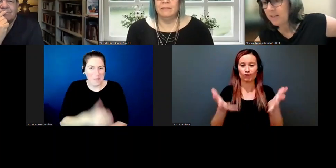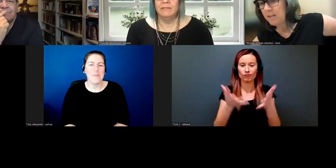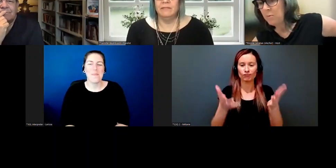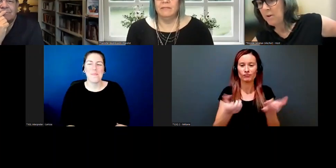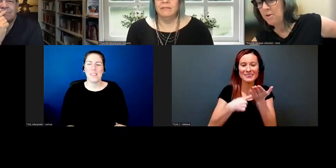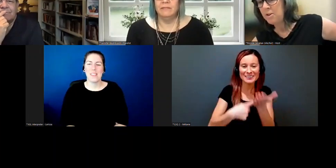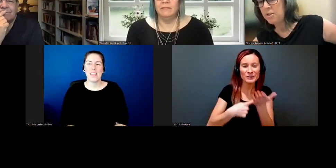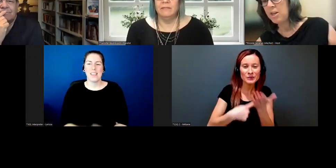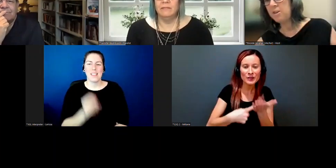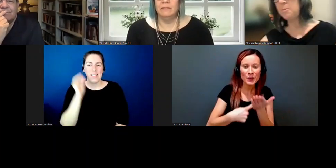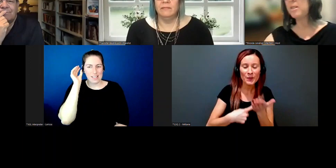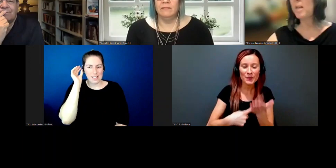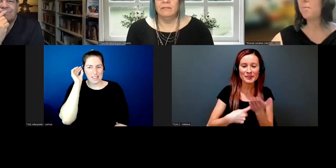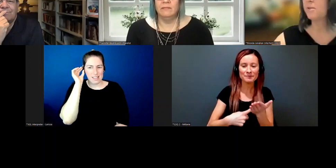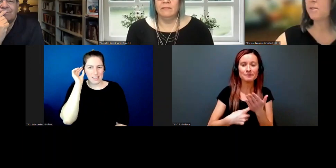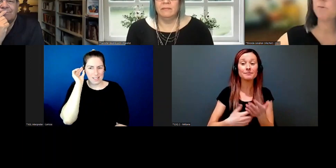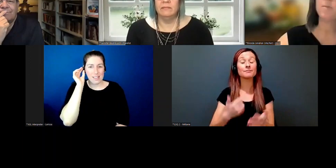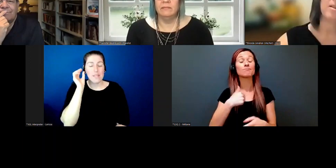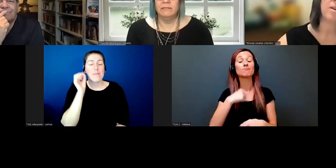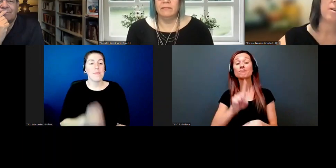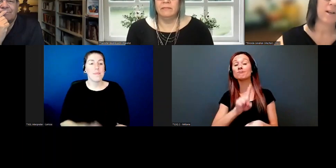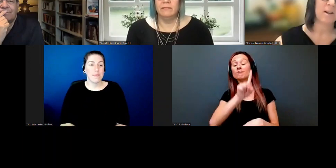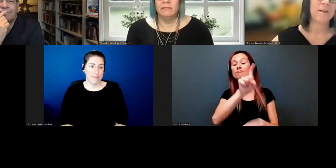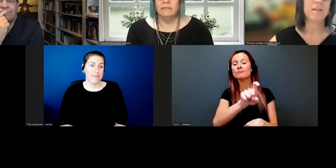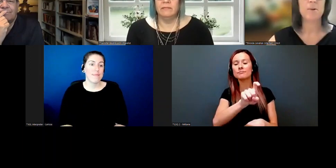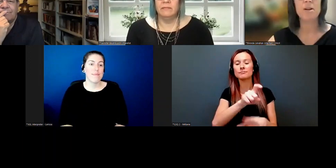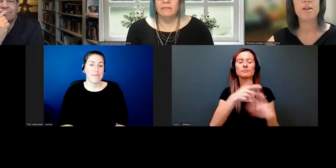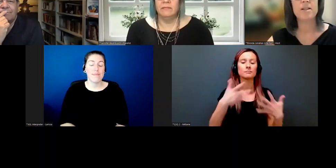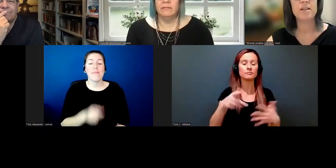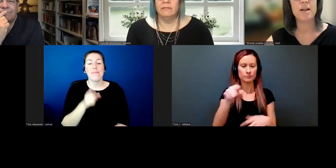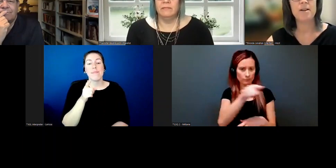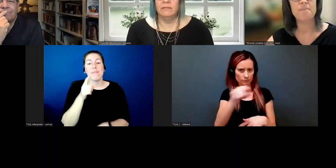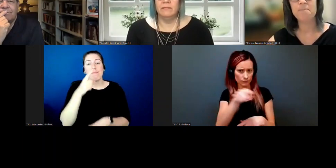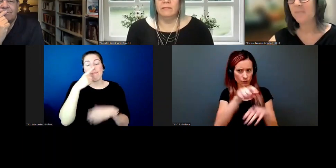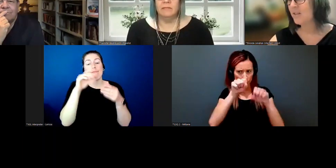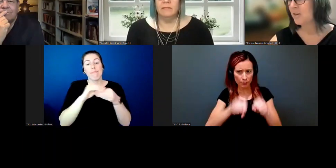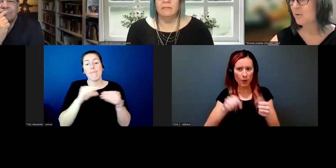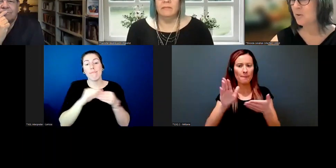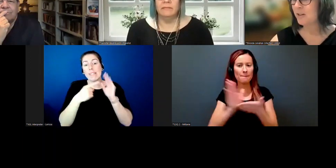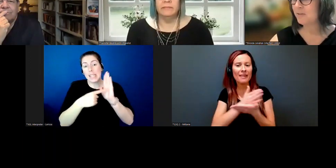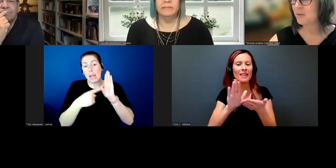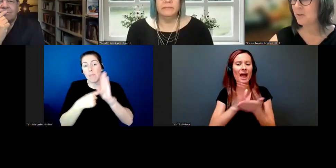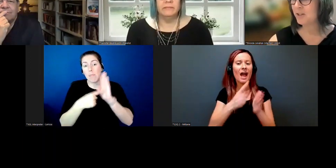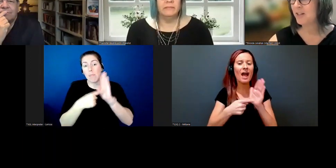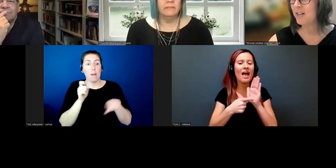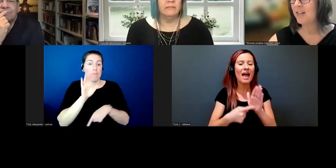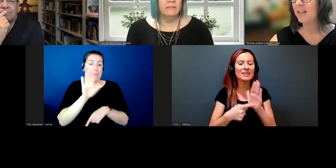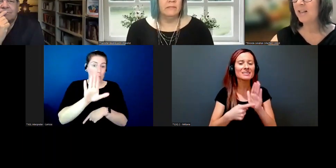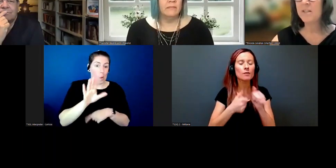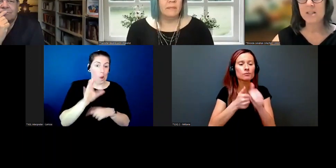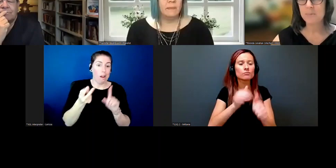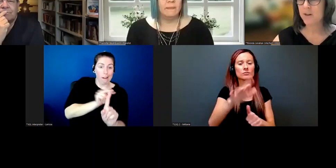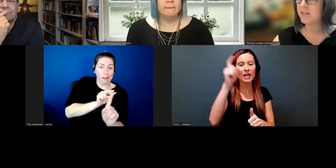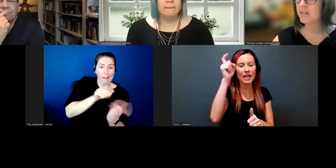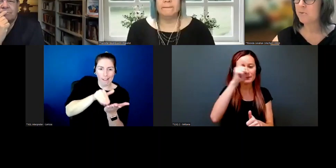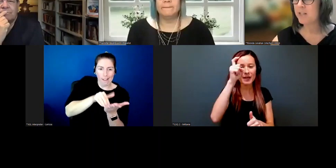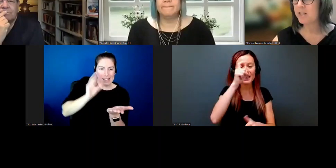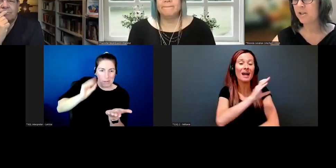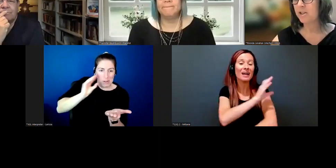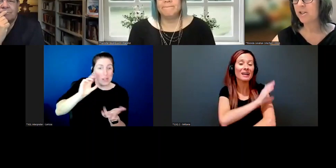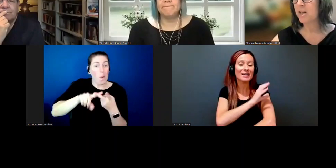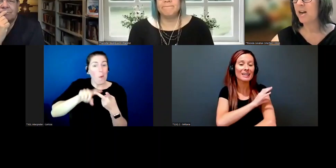is whether you could share some examples from either your clinical experience, Dr. Olaf, or lived experience